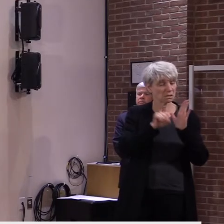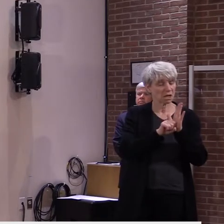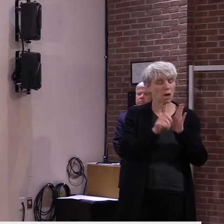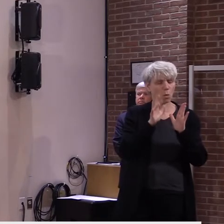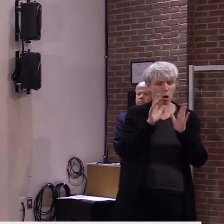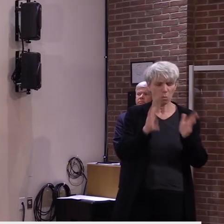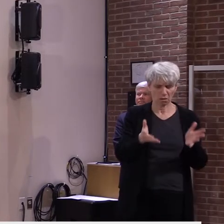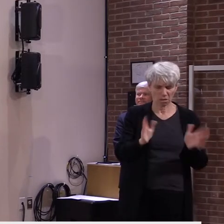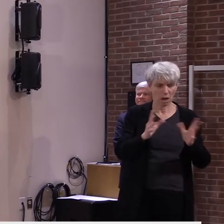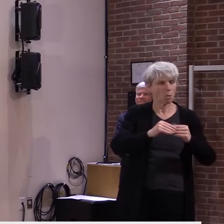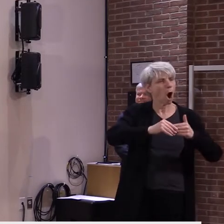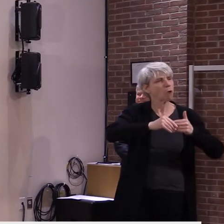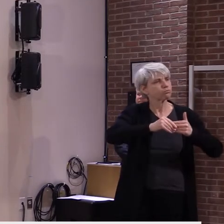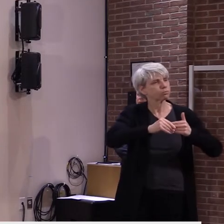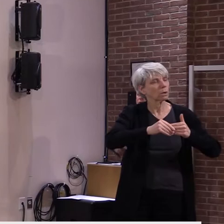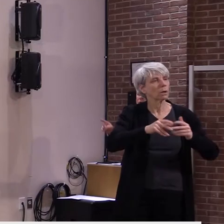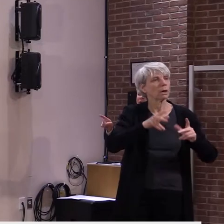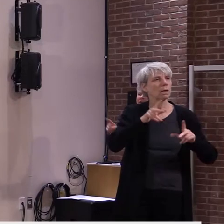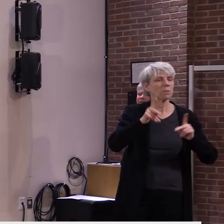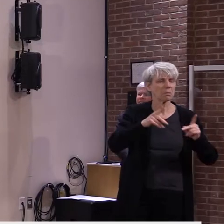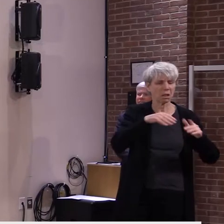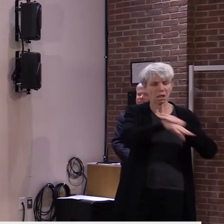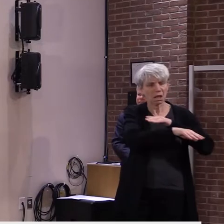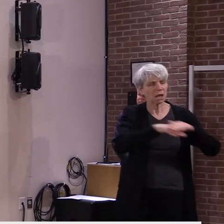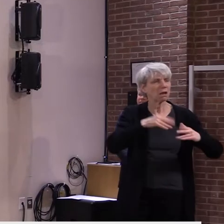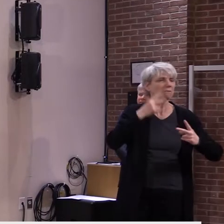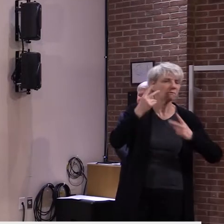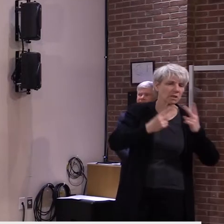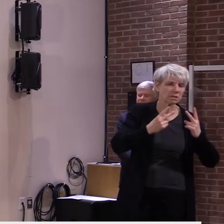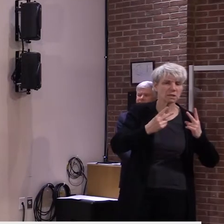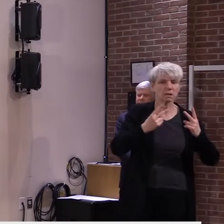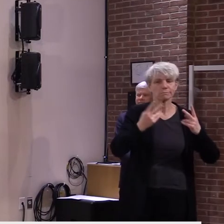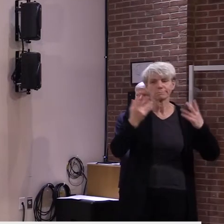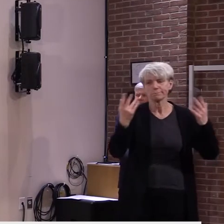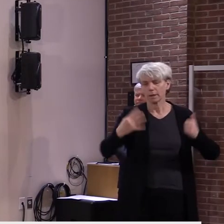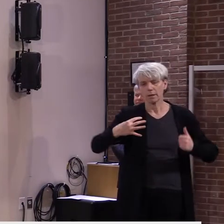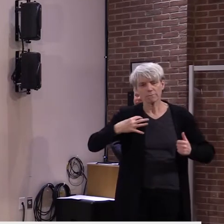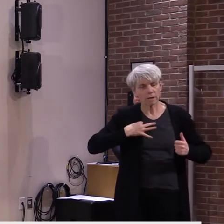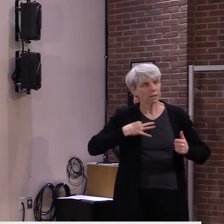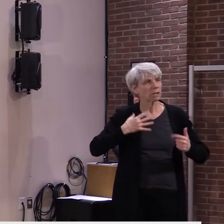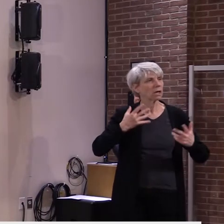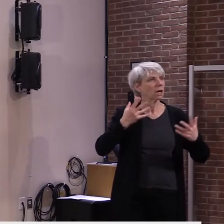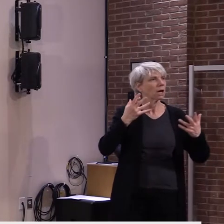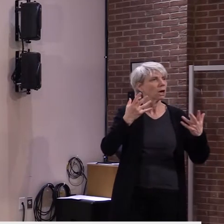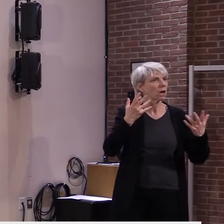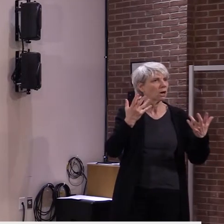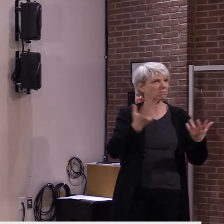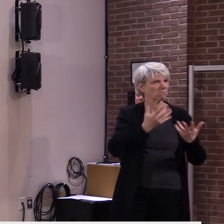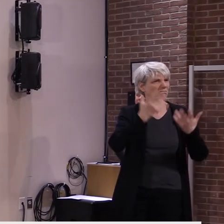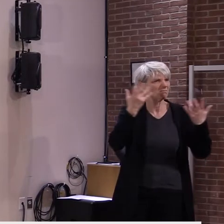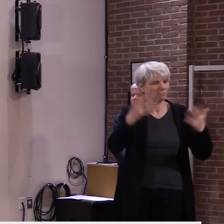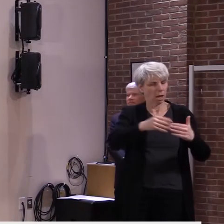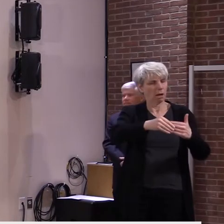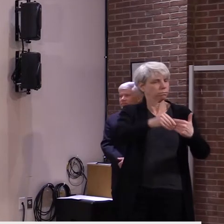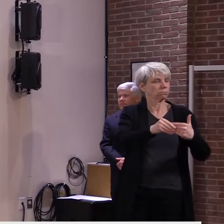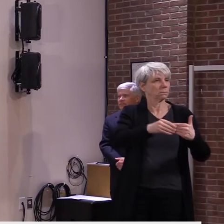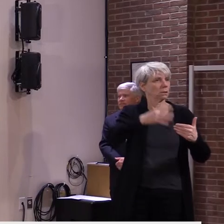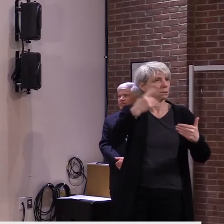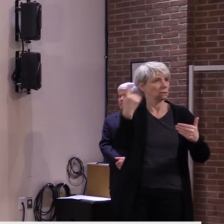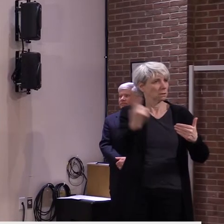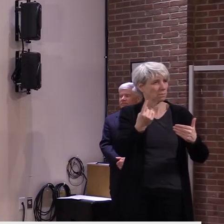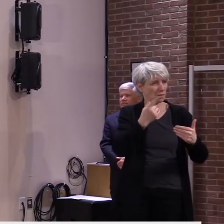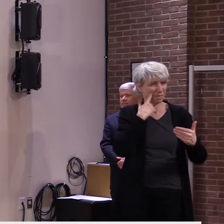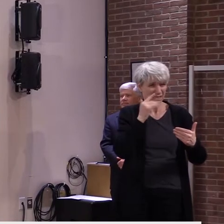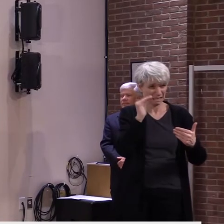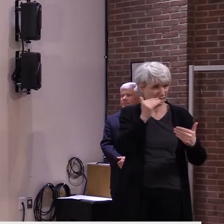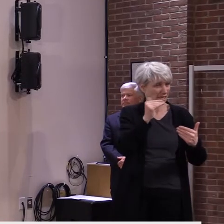and restrictions at those facilities even further, whether that's, you know, loosening visitor policy even more or, you know,